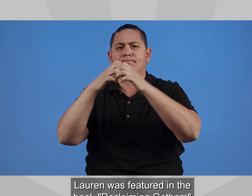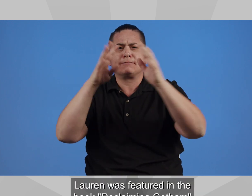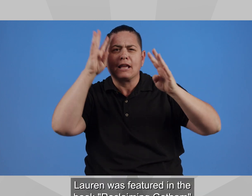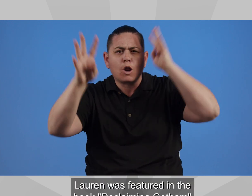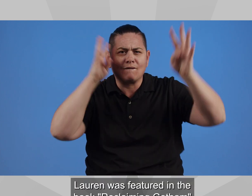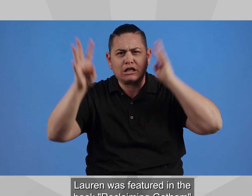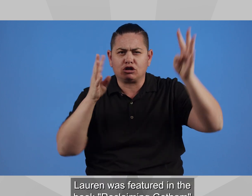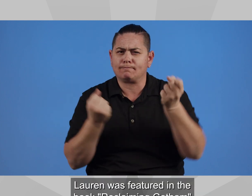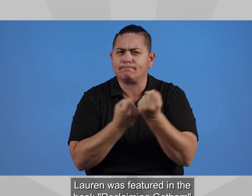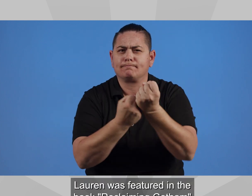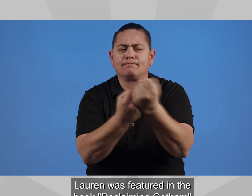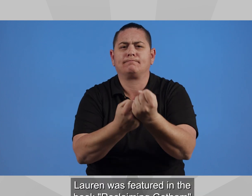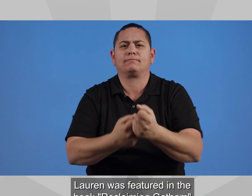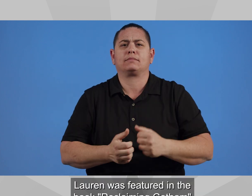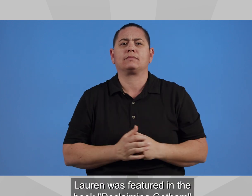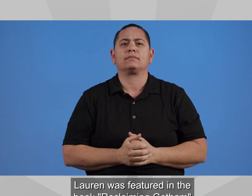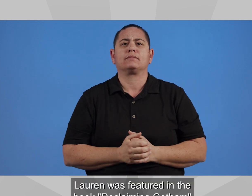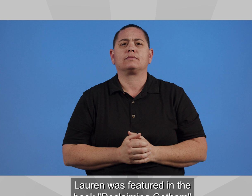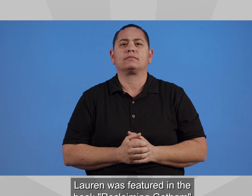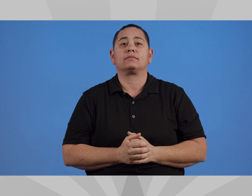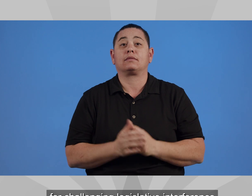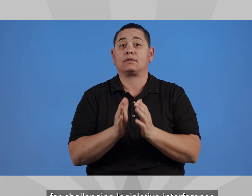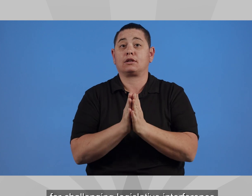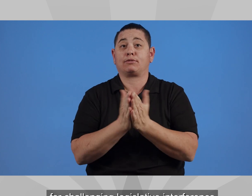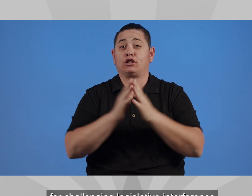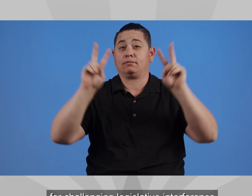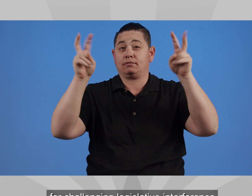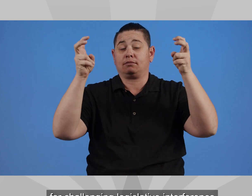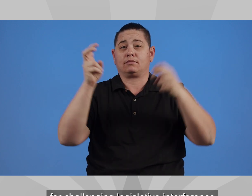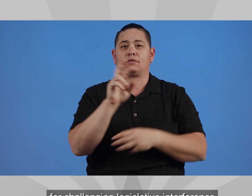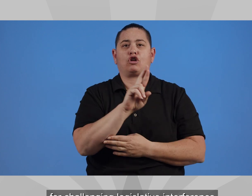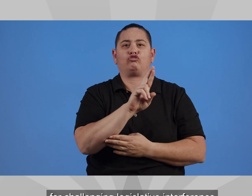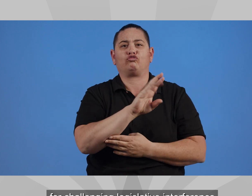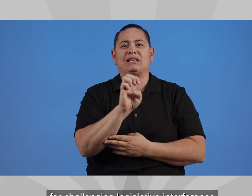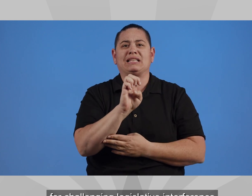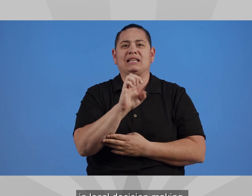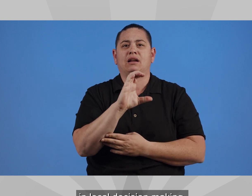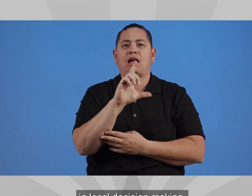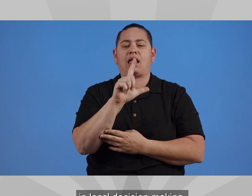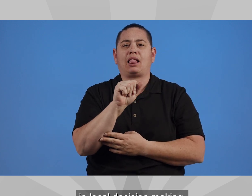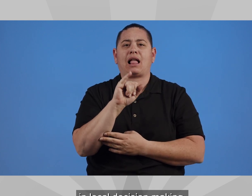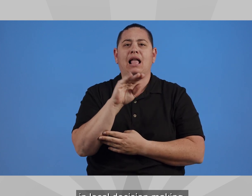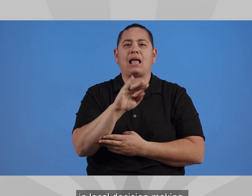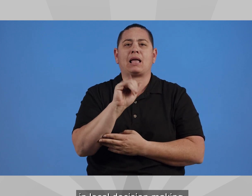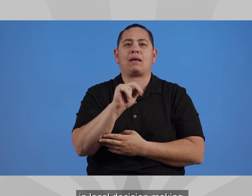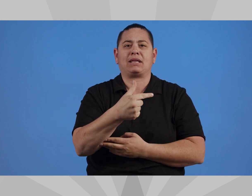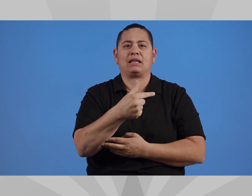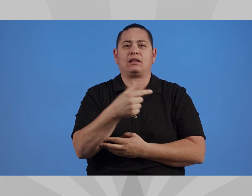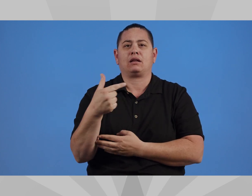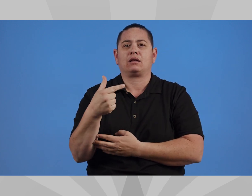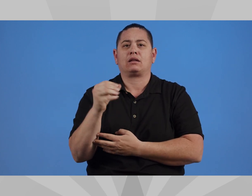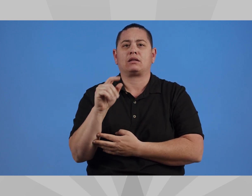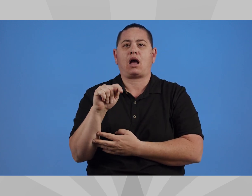the book Reclaiming Gotham for challenging legislative interference in local decision-making.